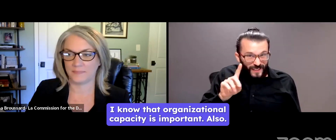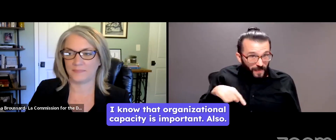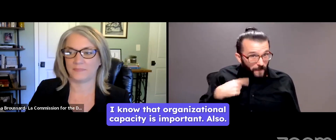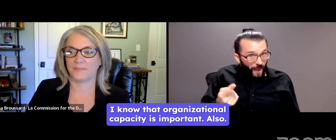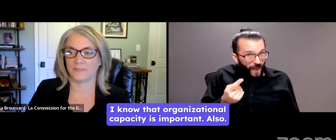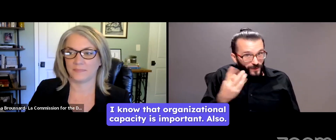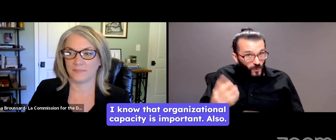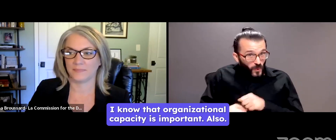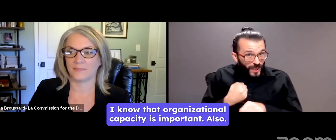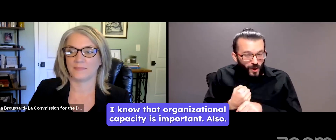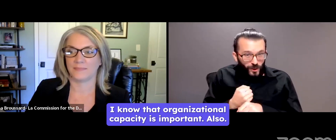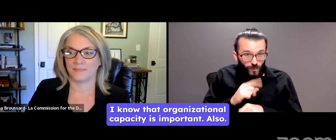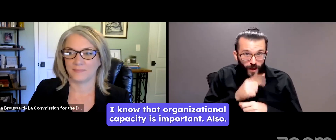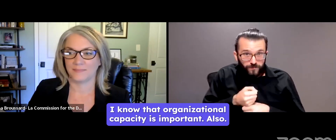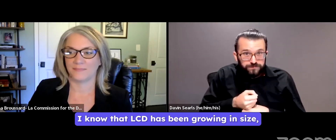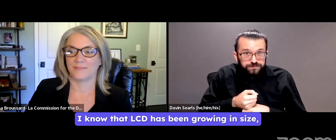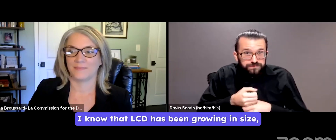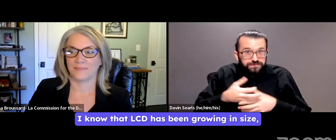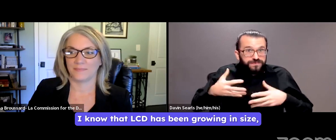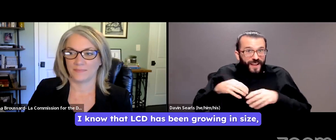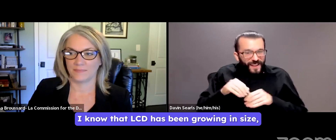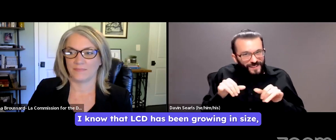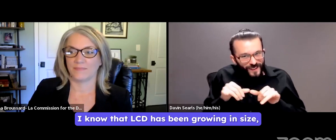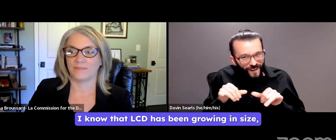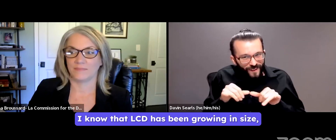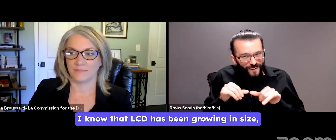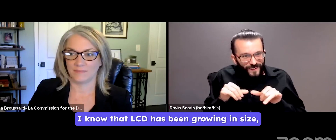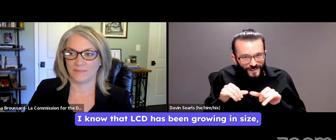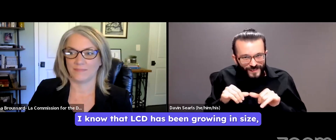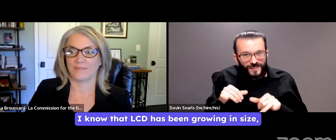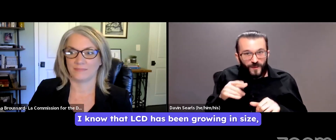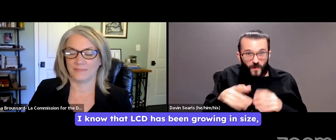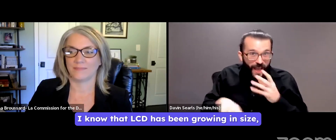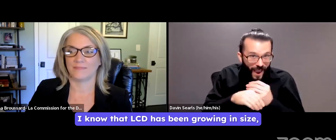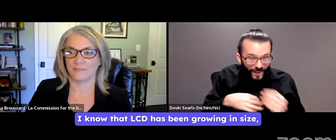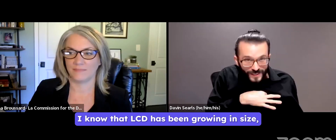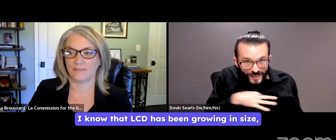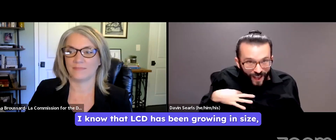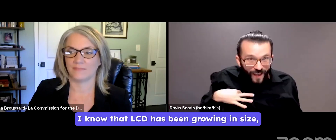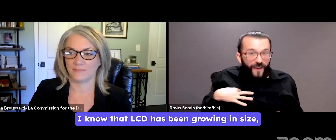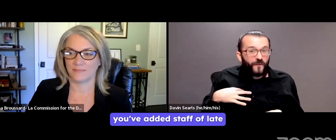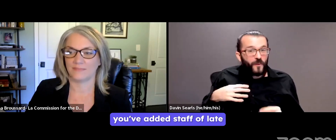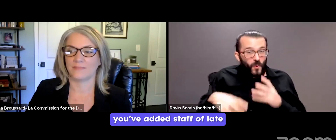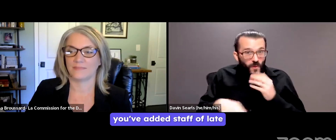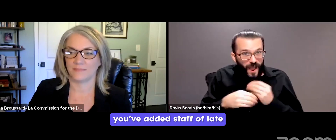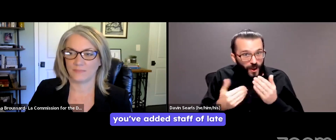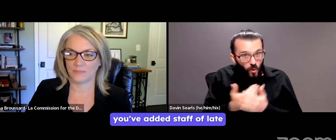capacity is important also. I know that LCD has been growing in size. You've added